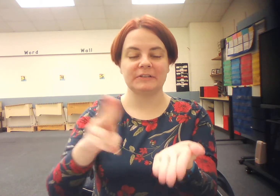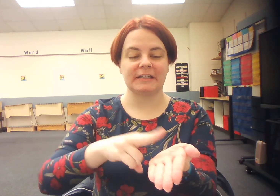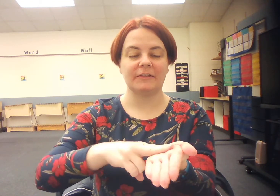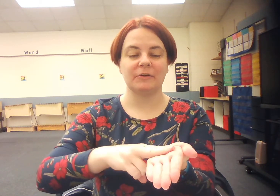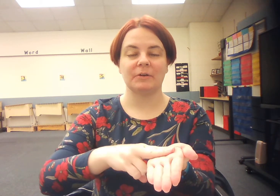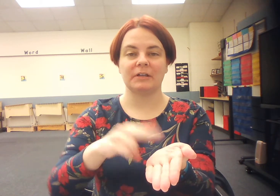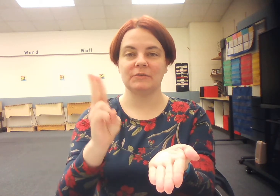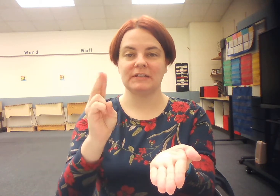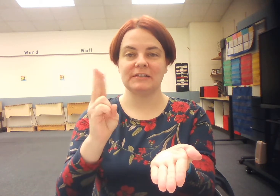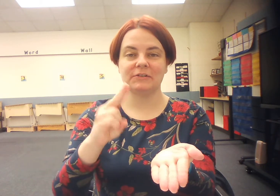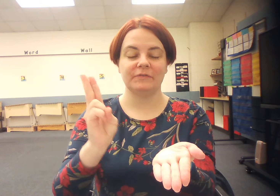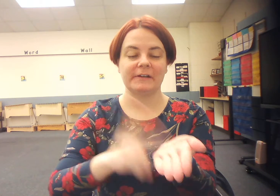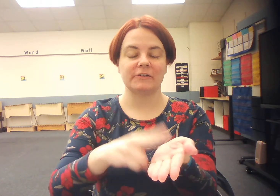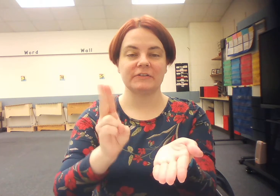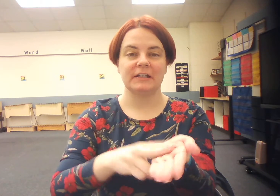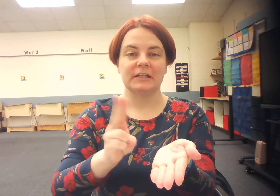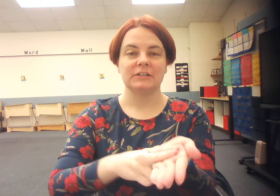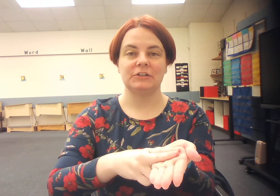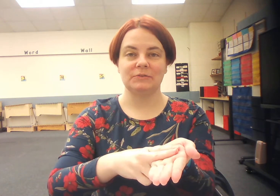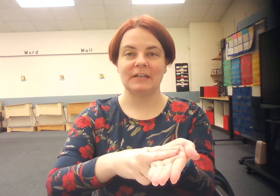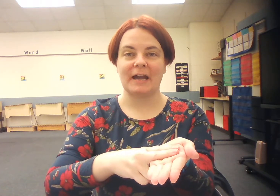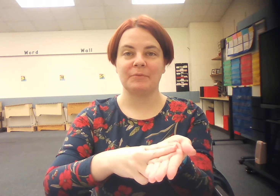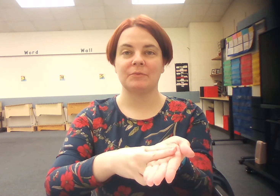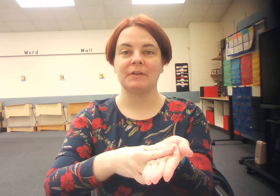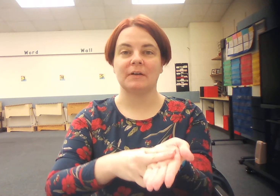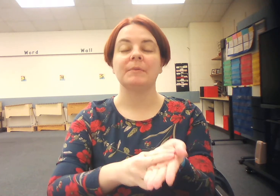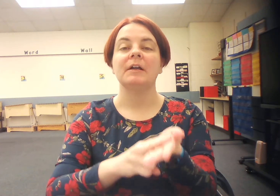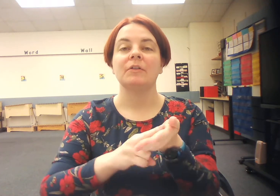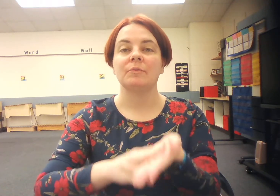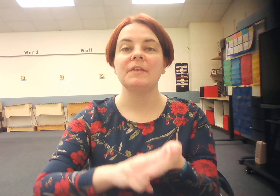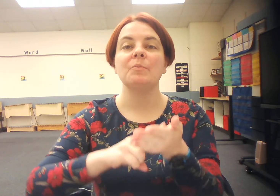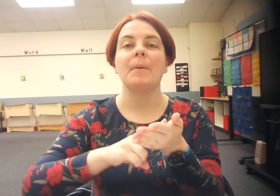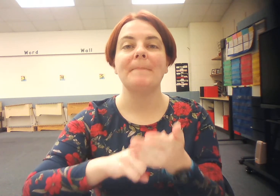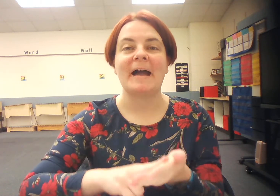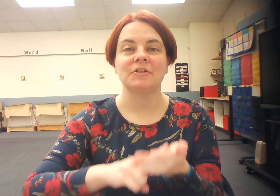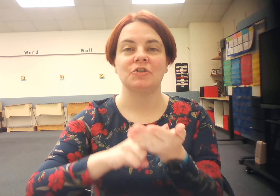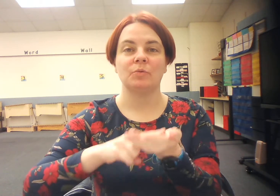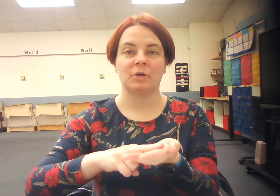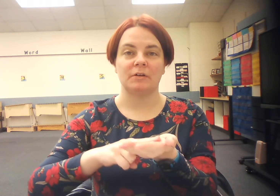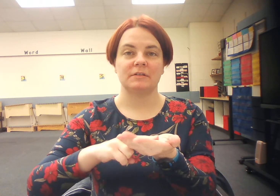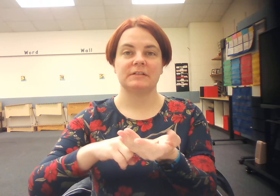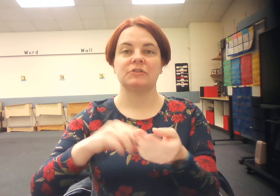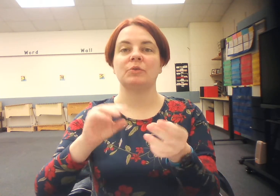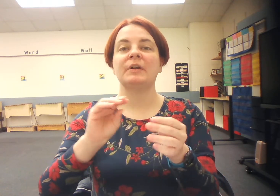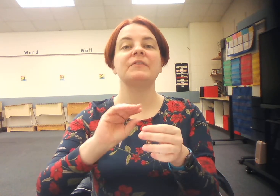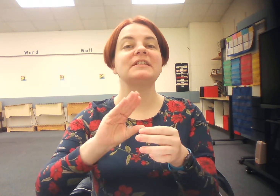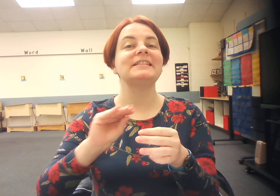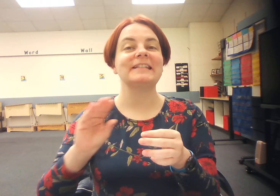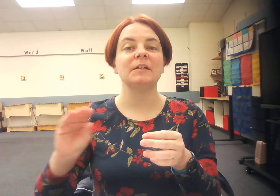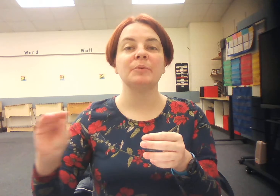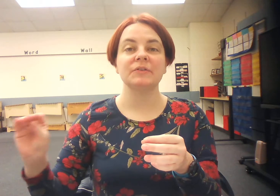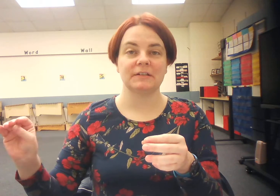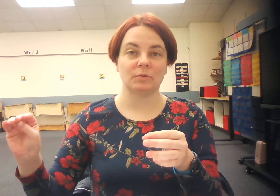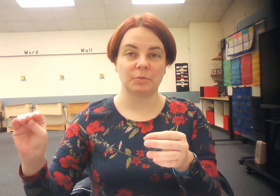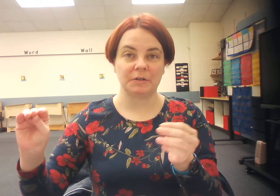together we're going to use these two fingers to tap the rhythm the rhythm will match the words so whatever the syllables and the word